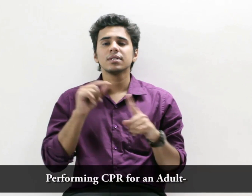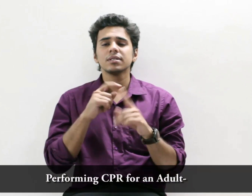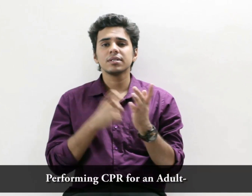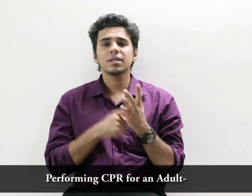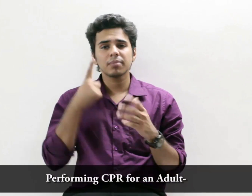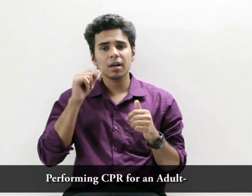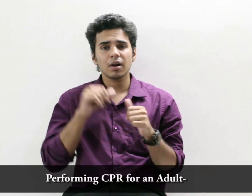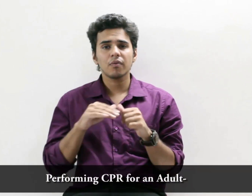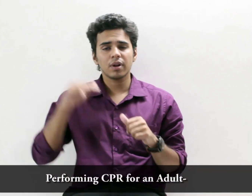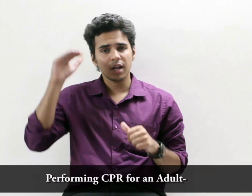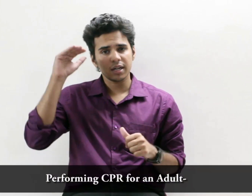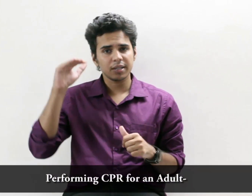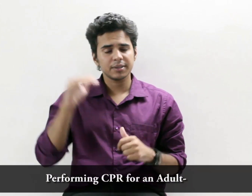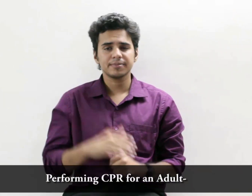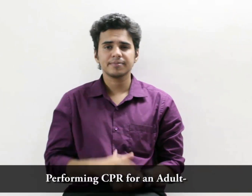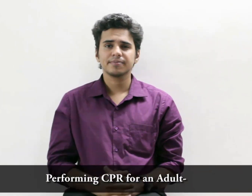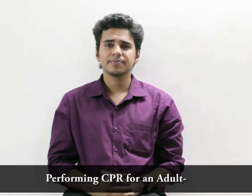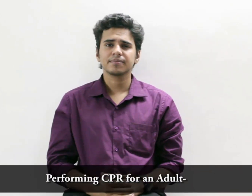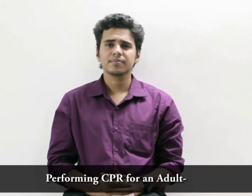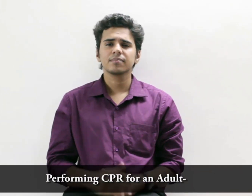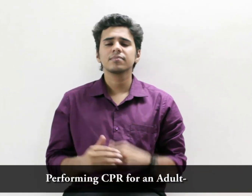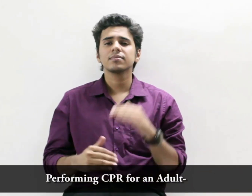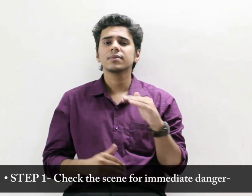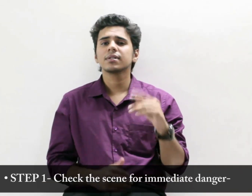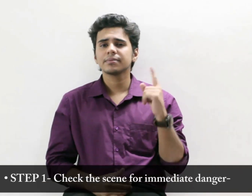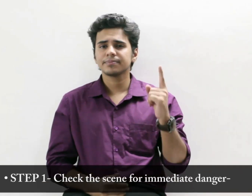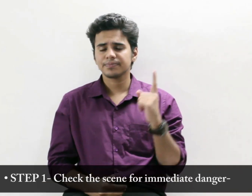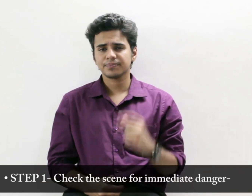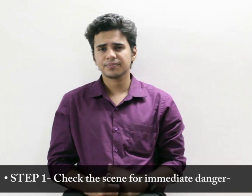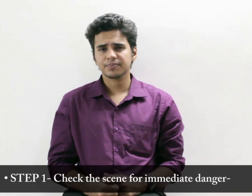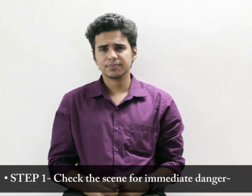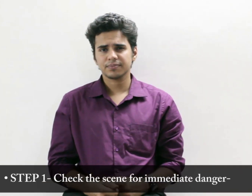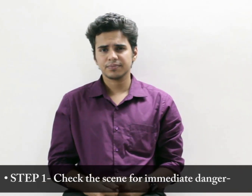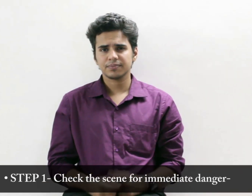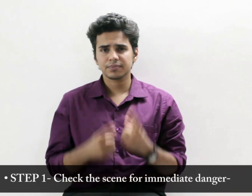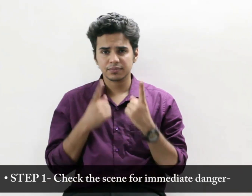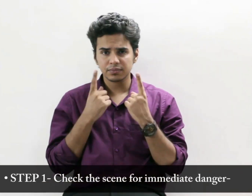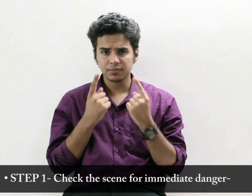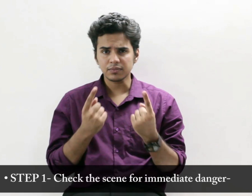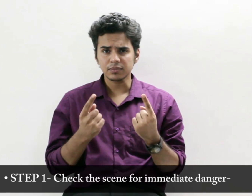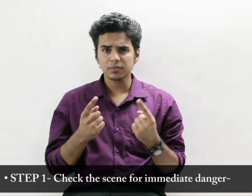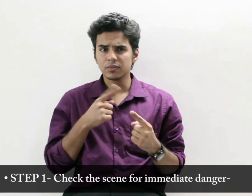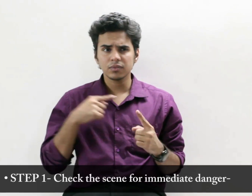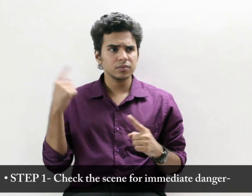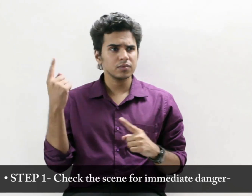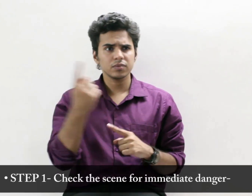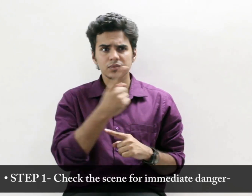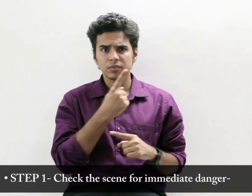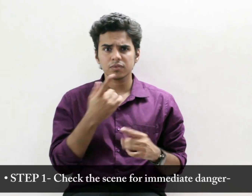Performing CPR for an adult. Step 1. Check the scene for immediate danger.